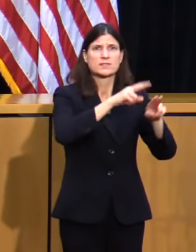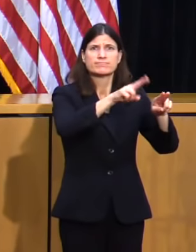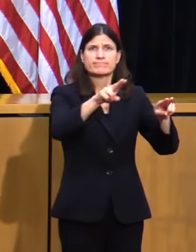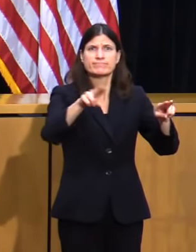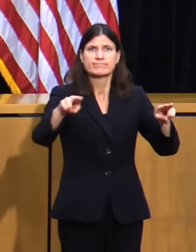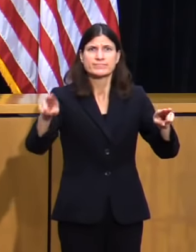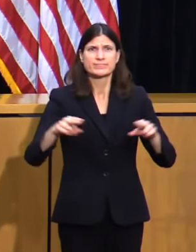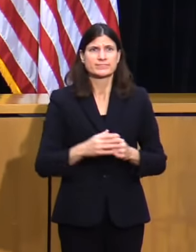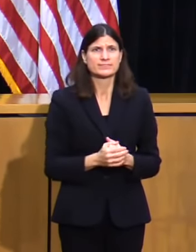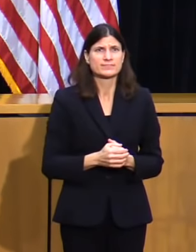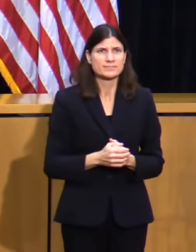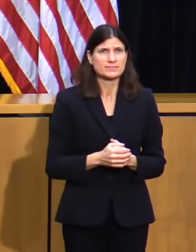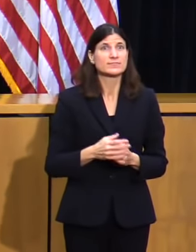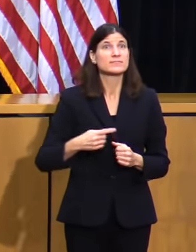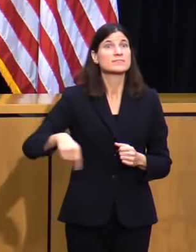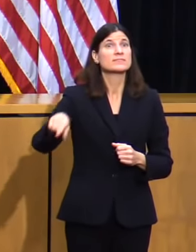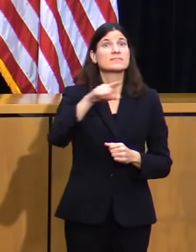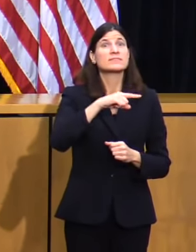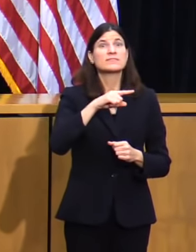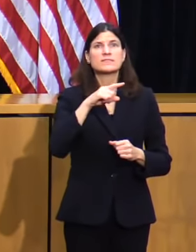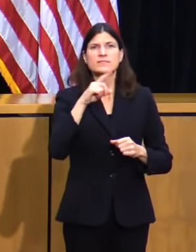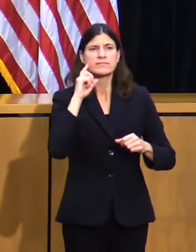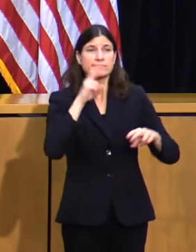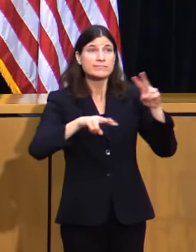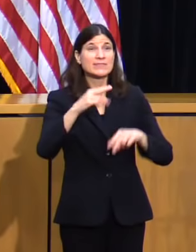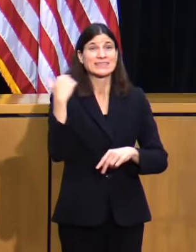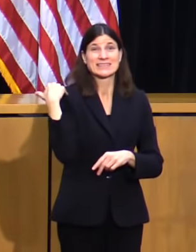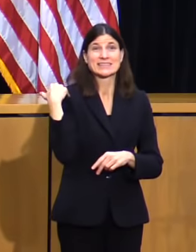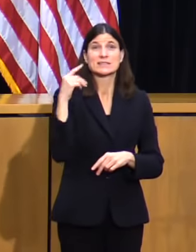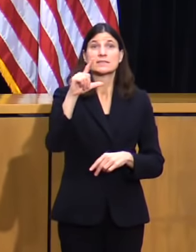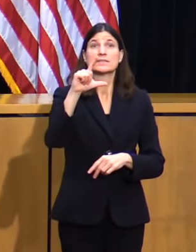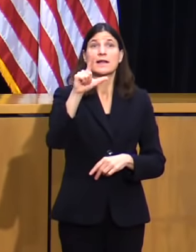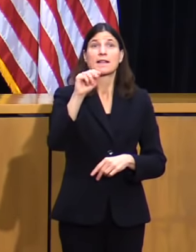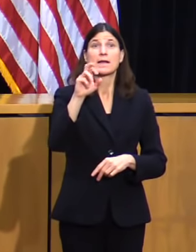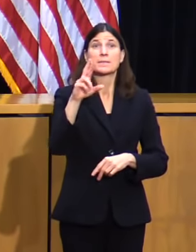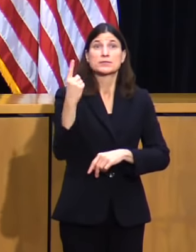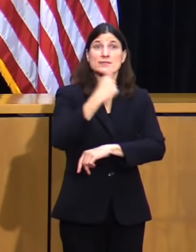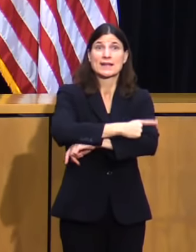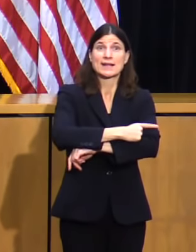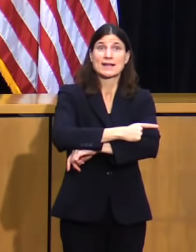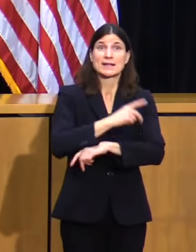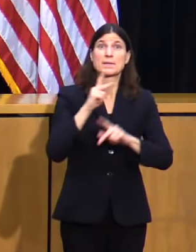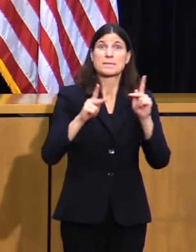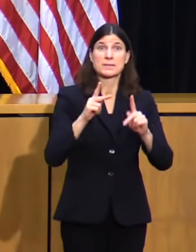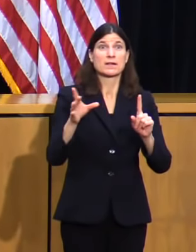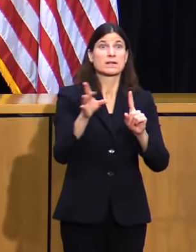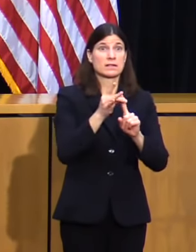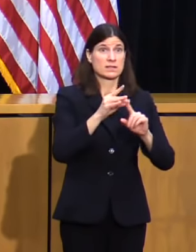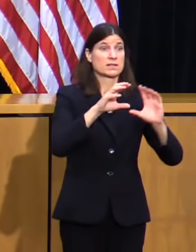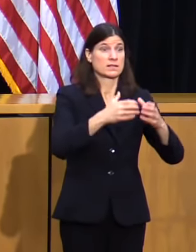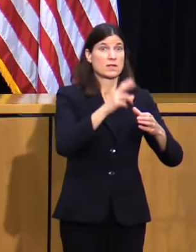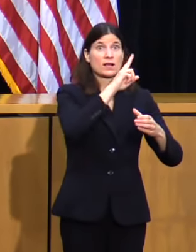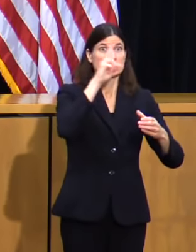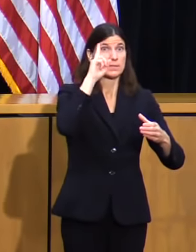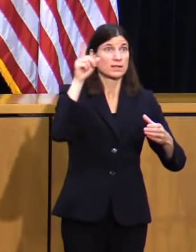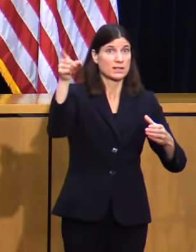178 on Labor Day. And the numbers clearly have been trending in the wrong direction since the end of